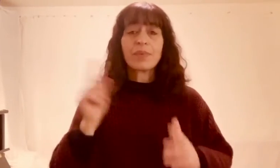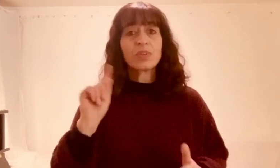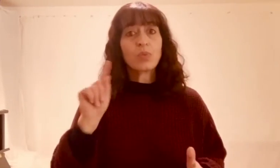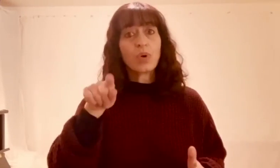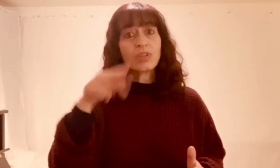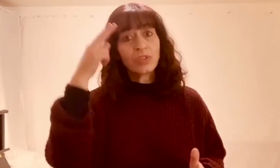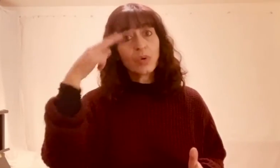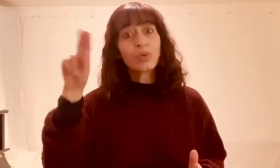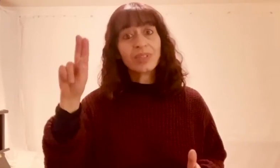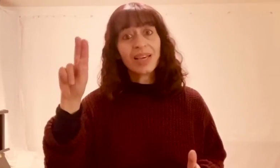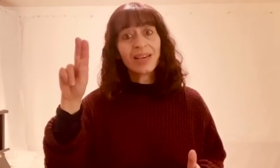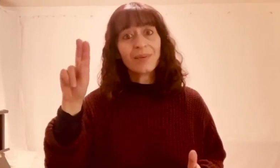what's your name?